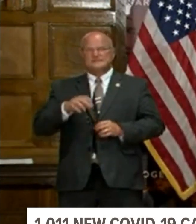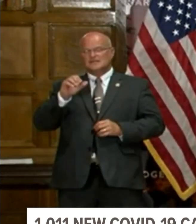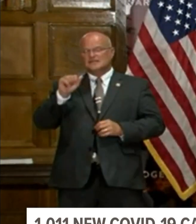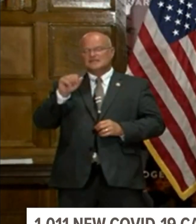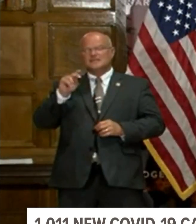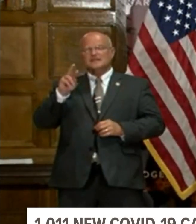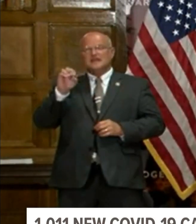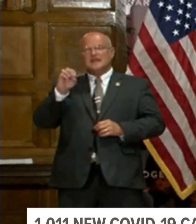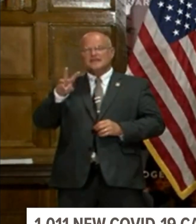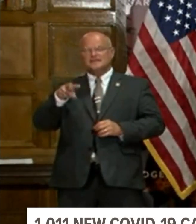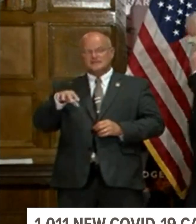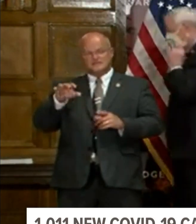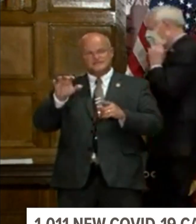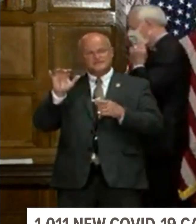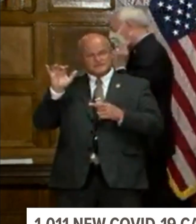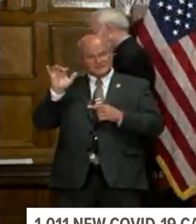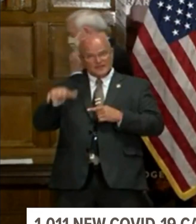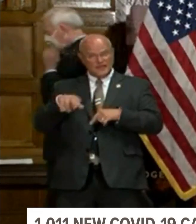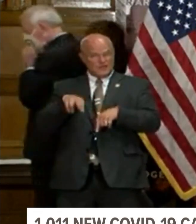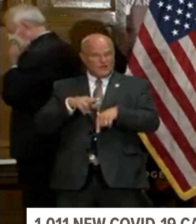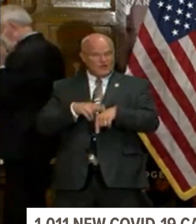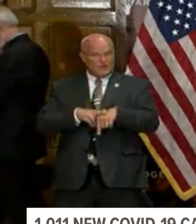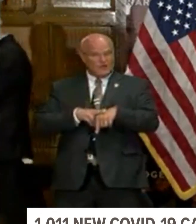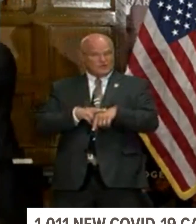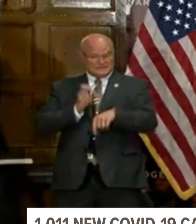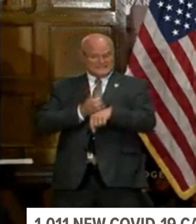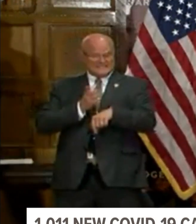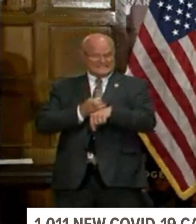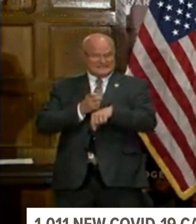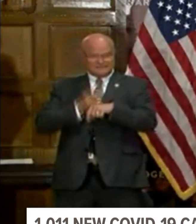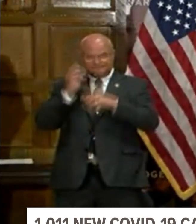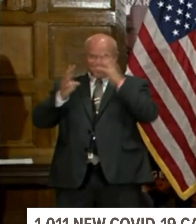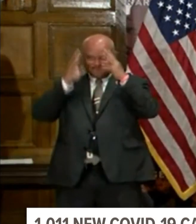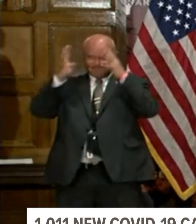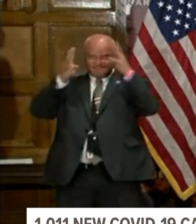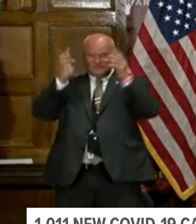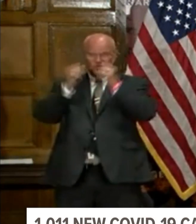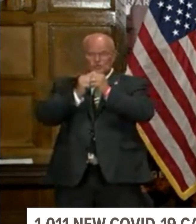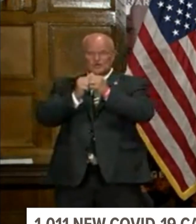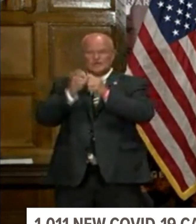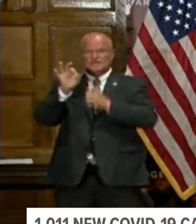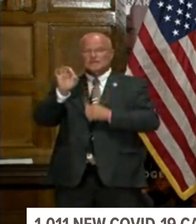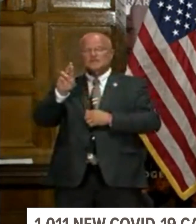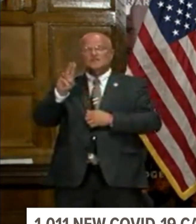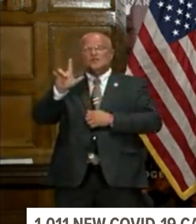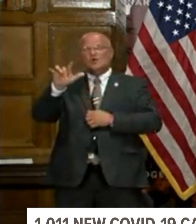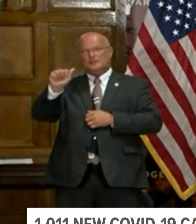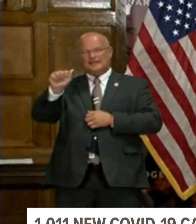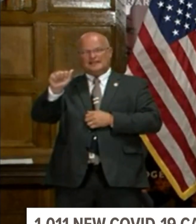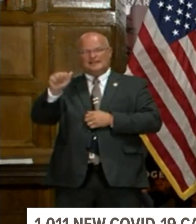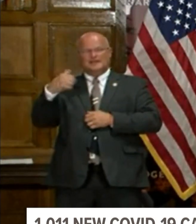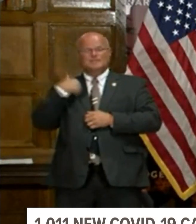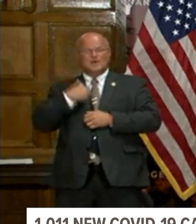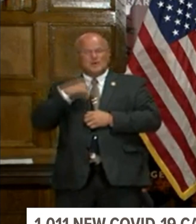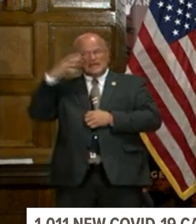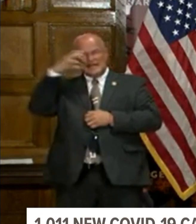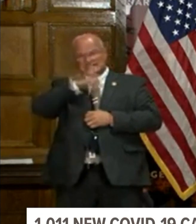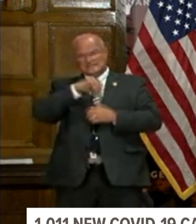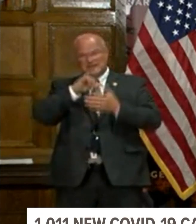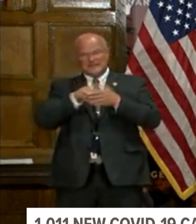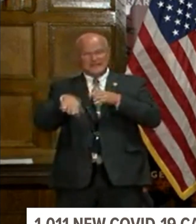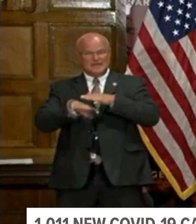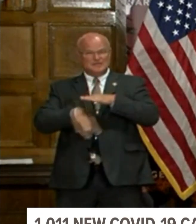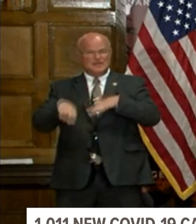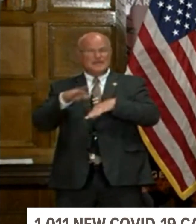Andrew, that was, of course, it was very difficult to come up with a formula for that, but we estimated that